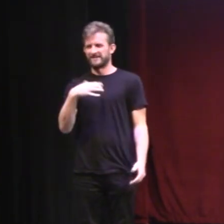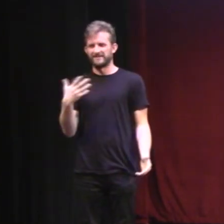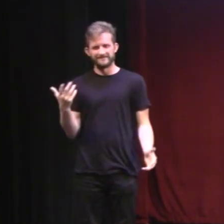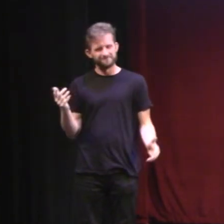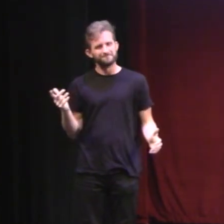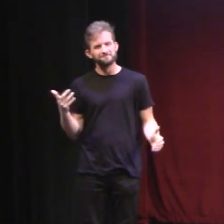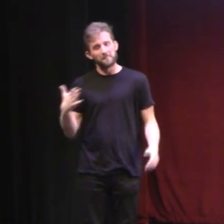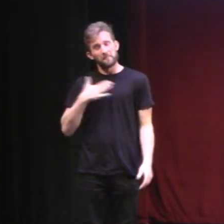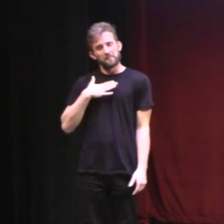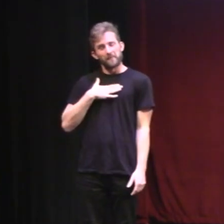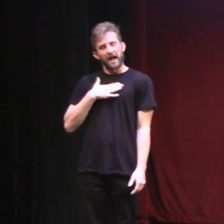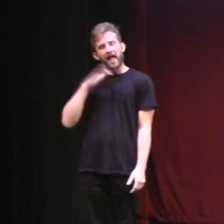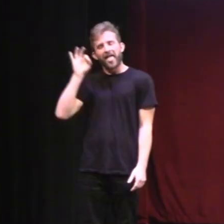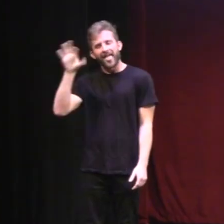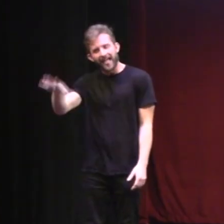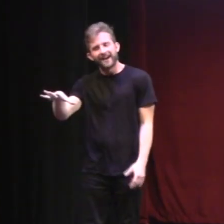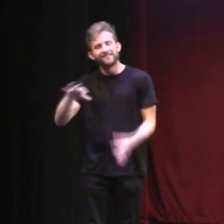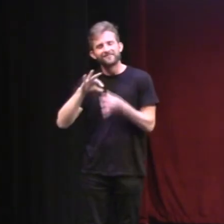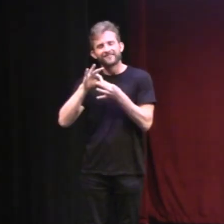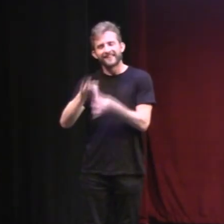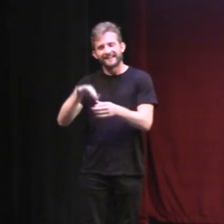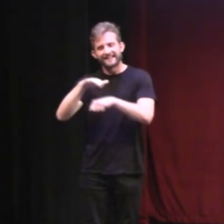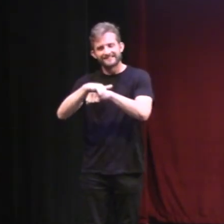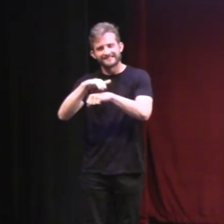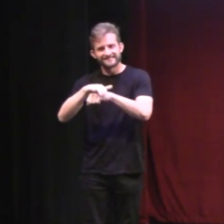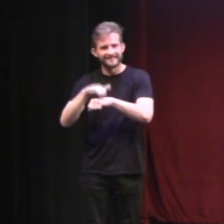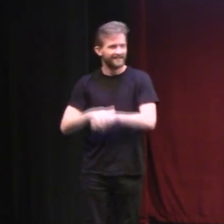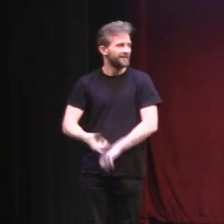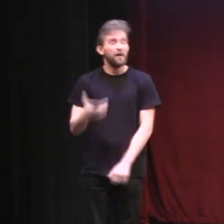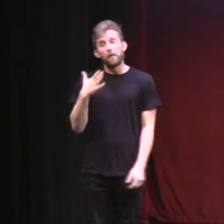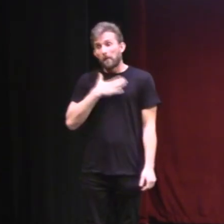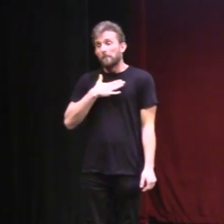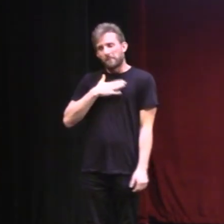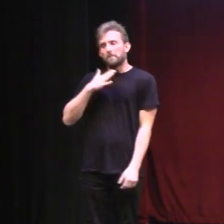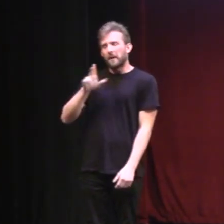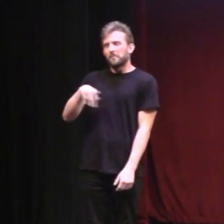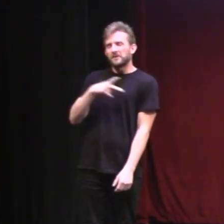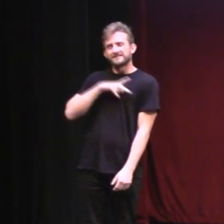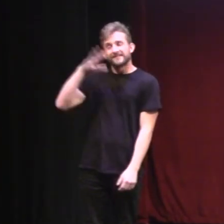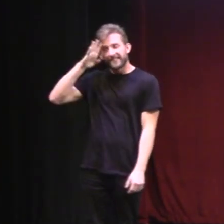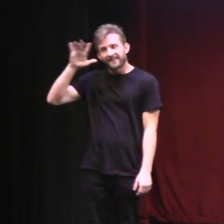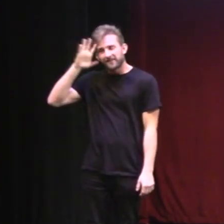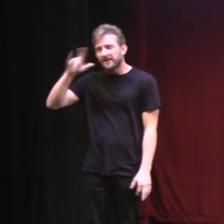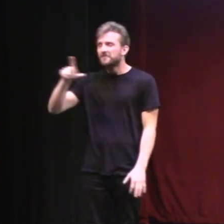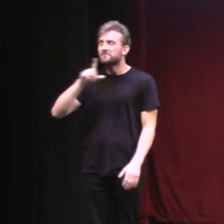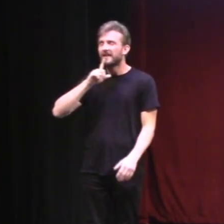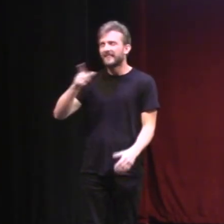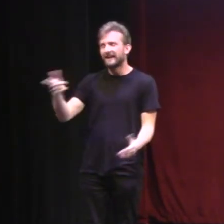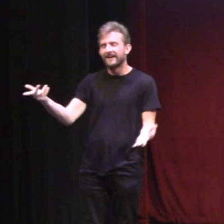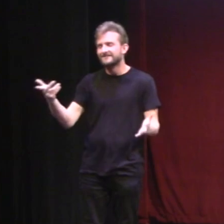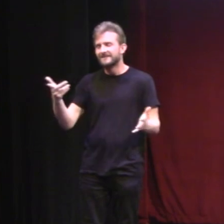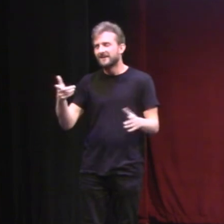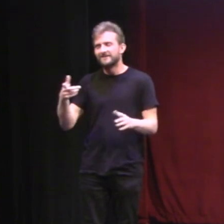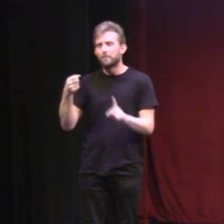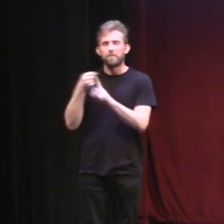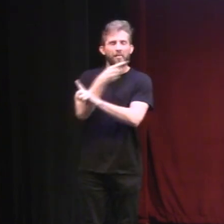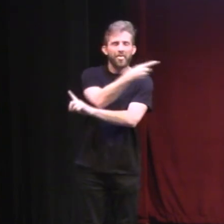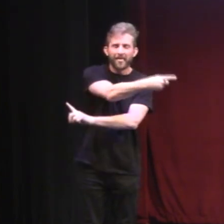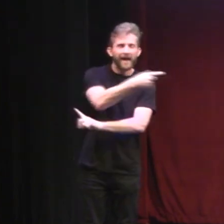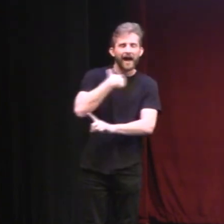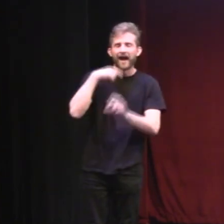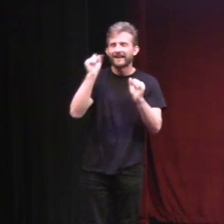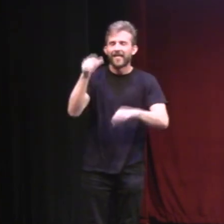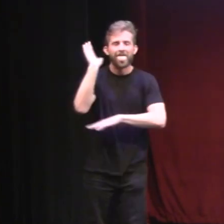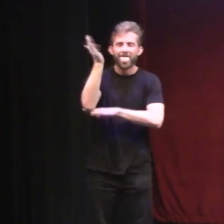So I think that we should just replace everything with C. This is my personal theory and a totally different presentation that I could have done for